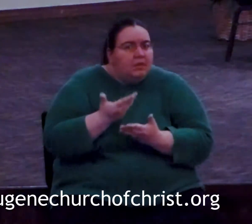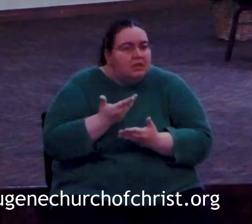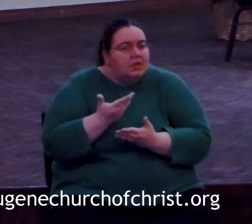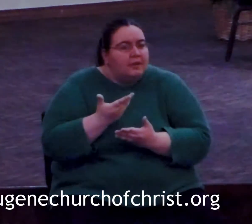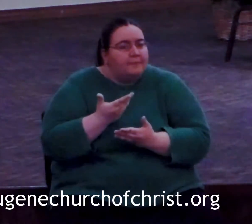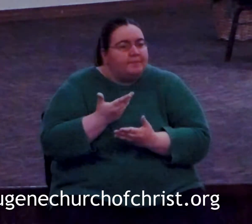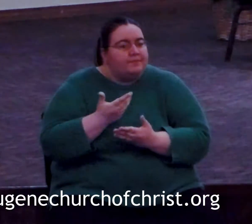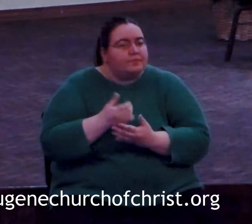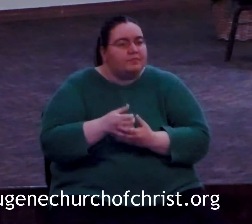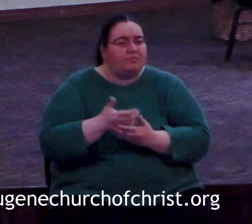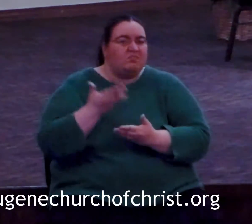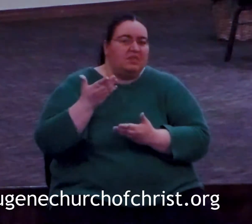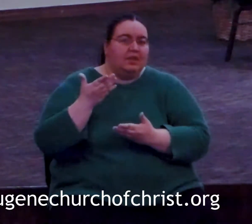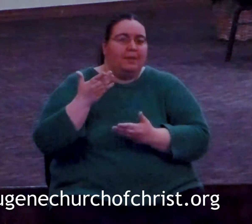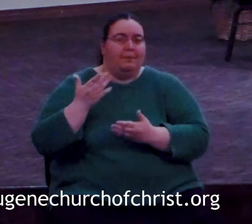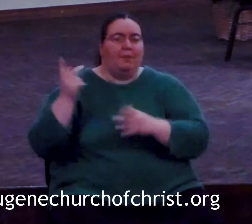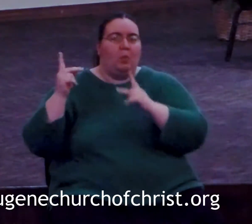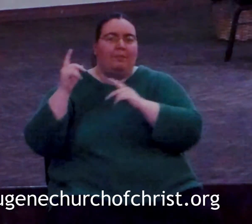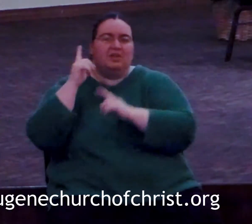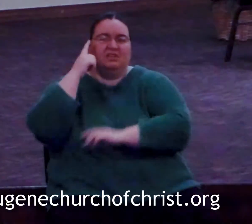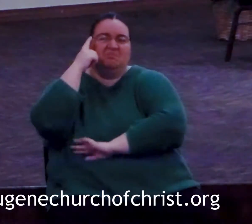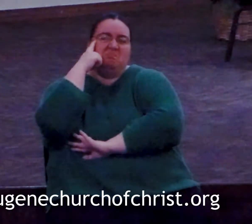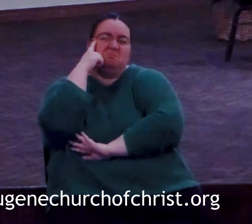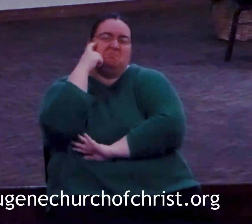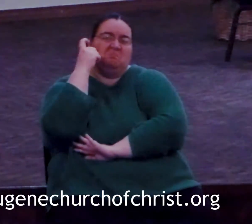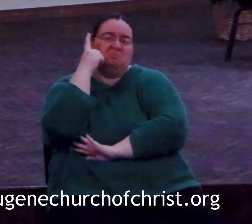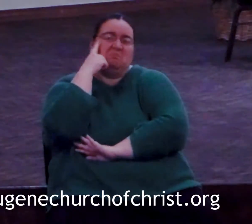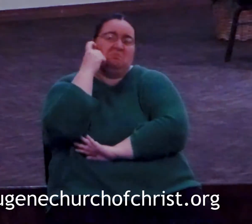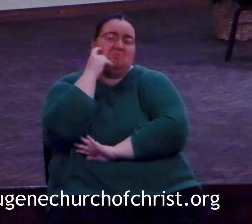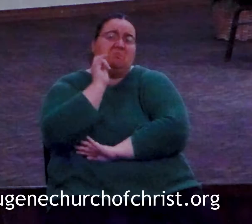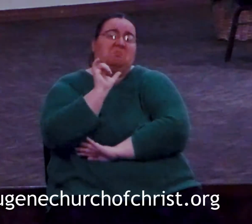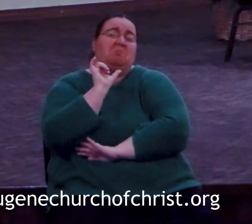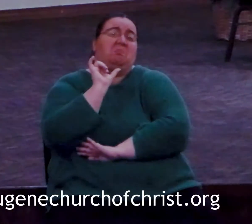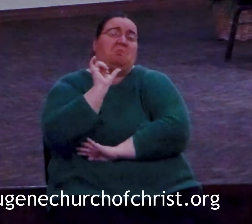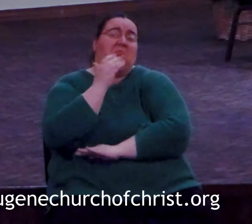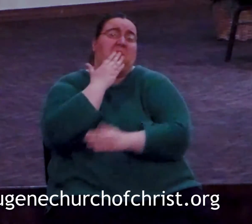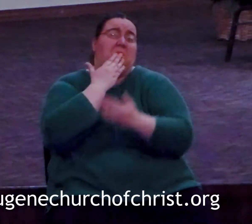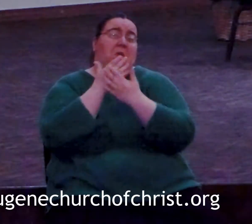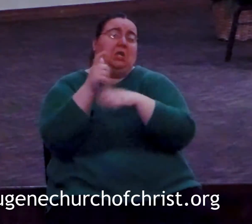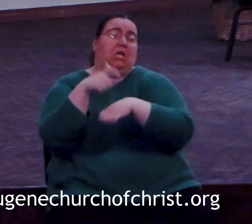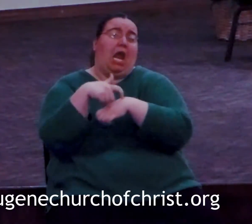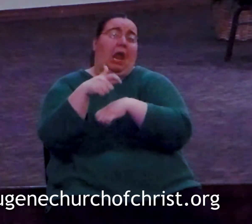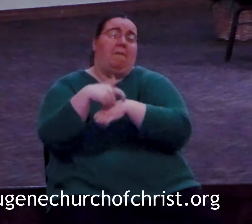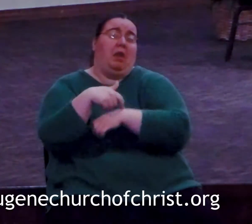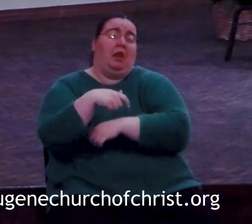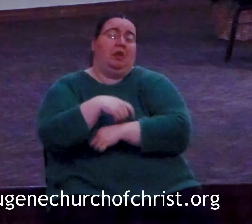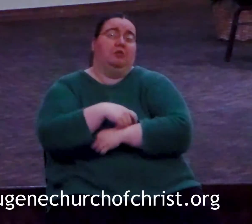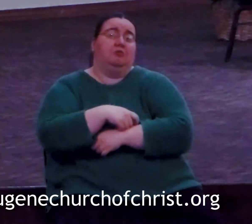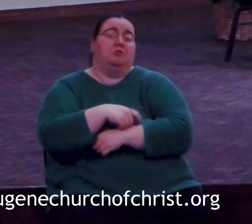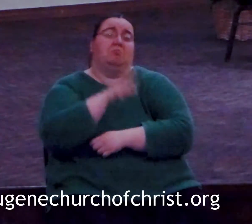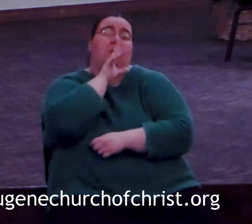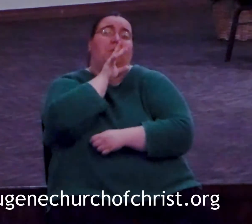And then there'd be the one skeptical one in the crowd that says, well, that was quite a coincidence of timing that he was able to do it just like that.